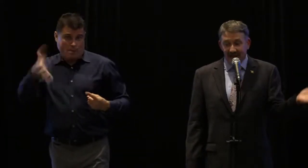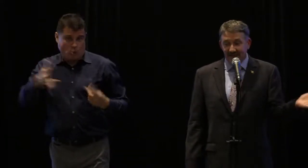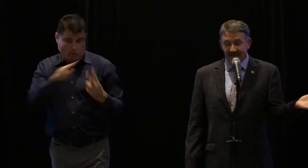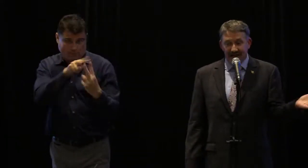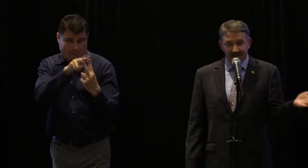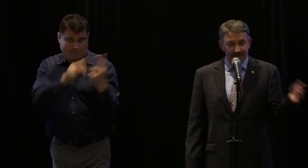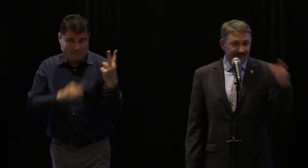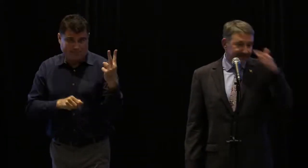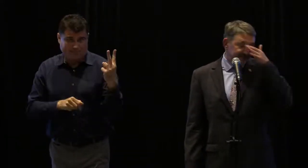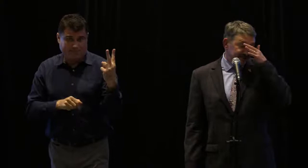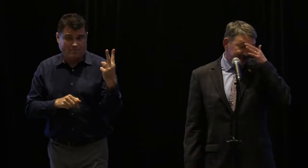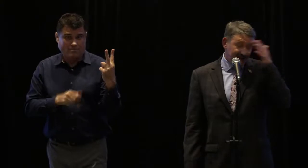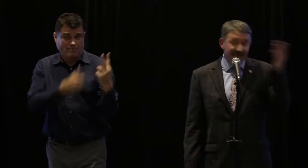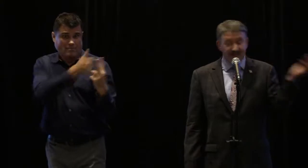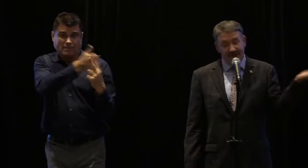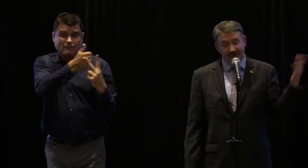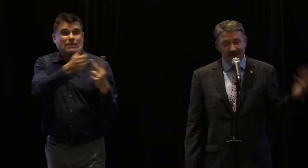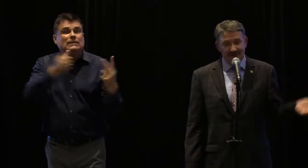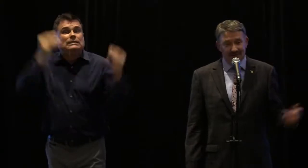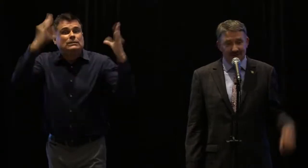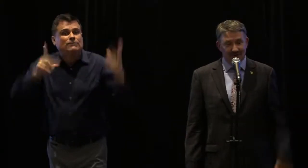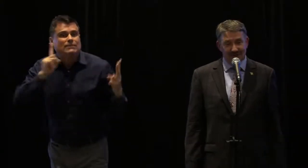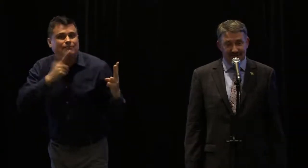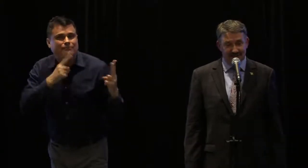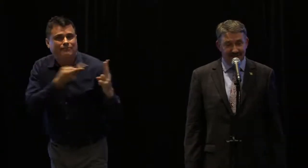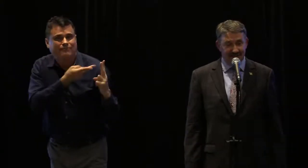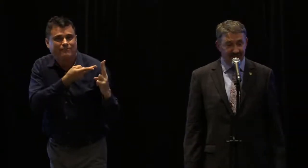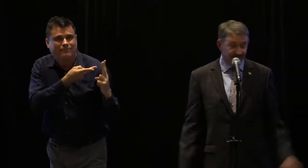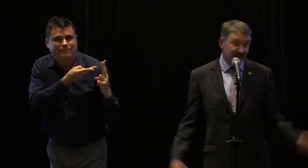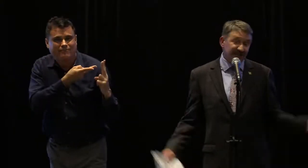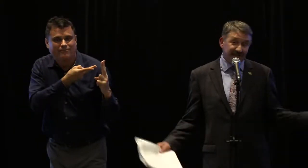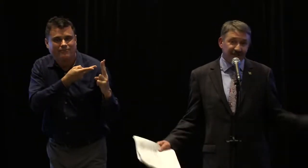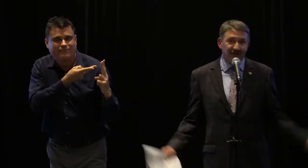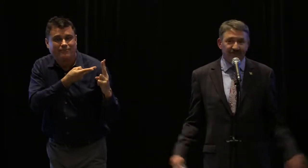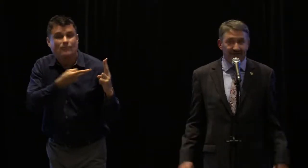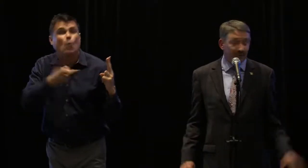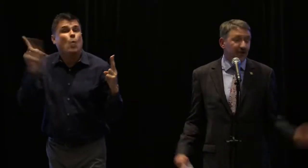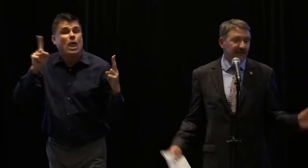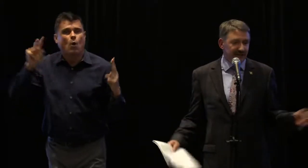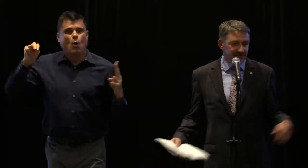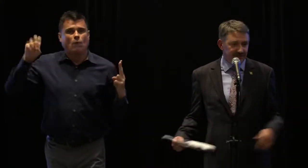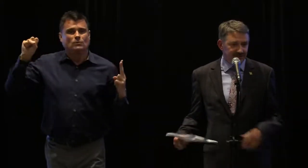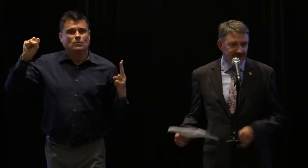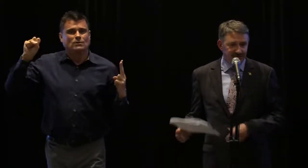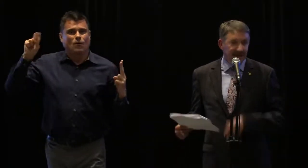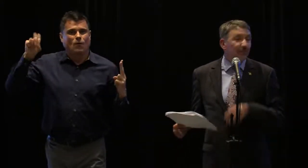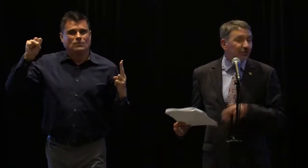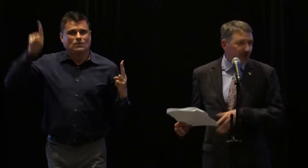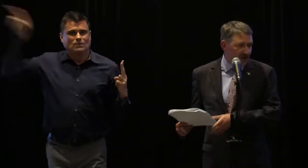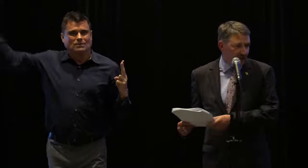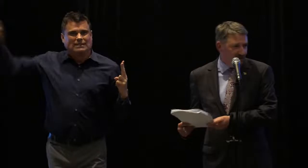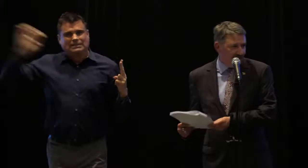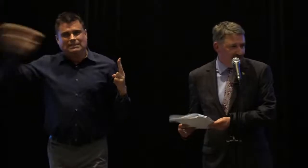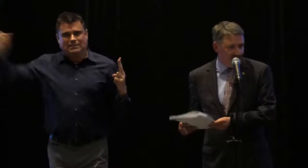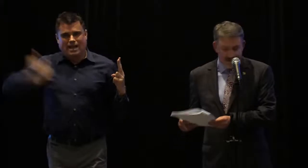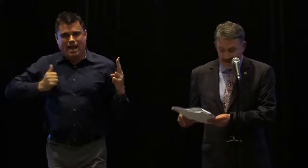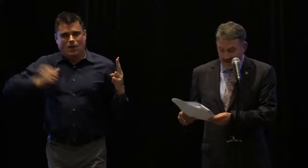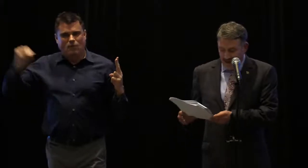early 1900s, and then my mother more recently. She was a teacher for 40 years in